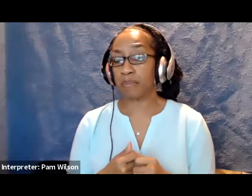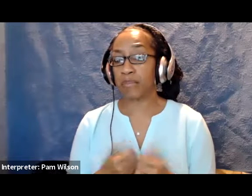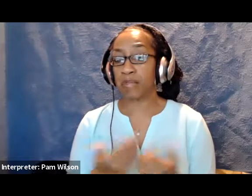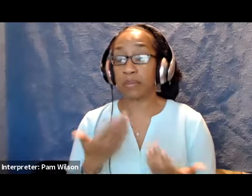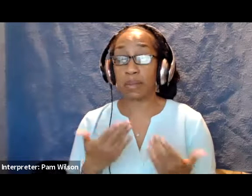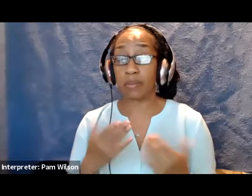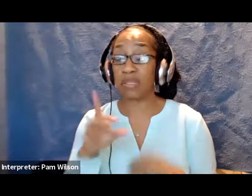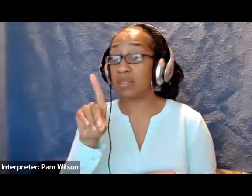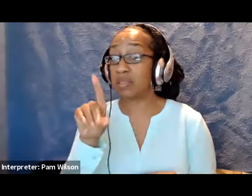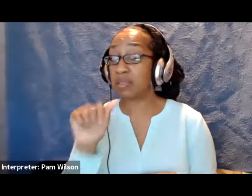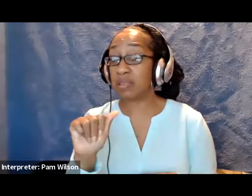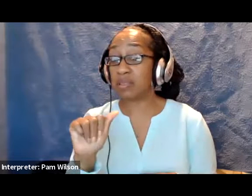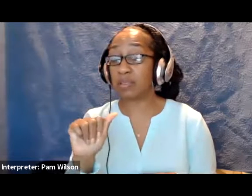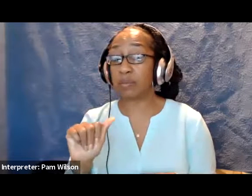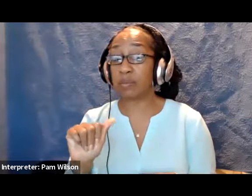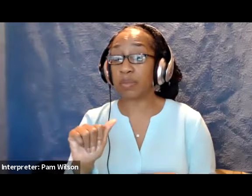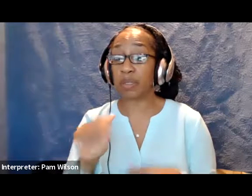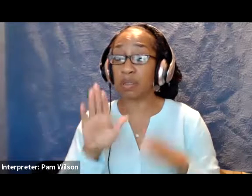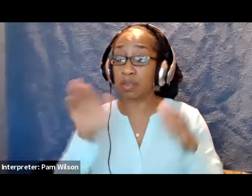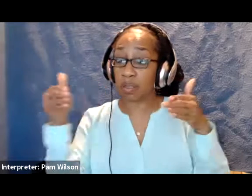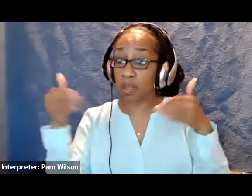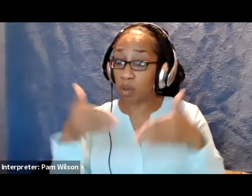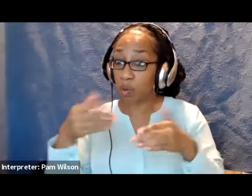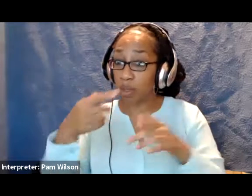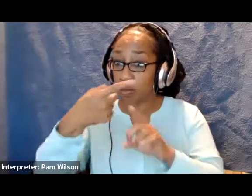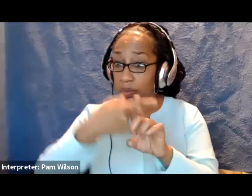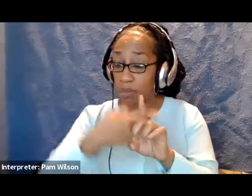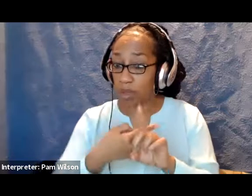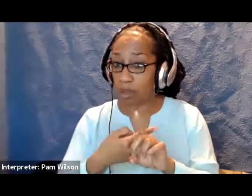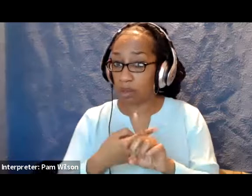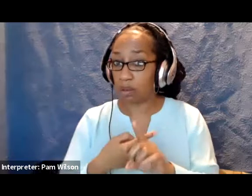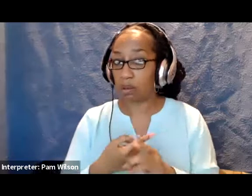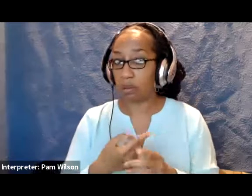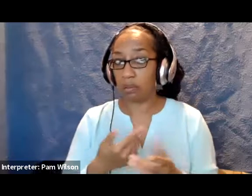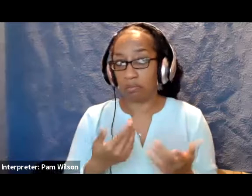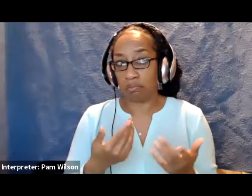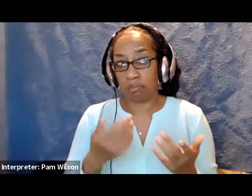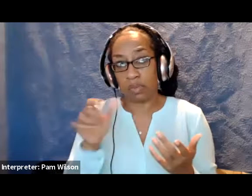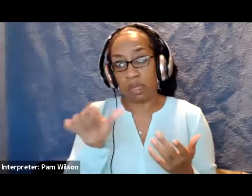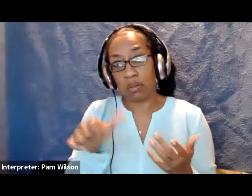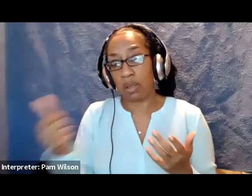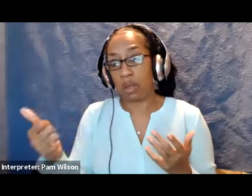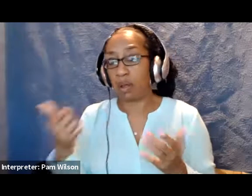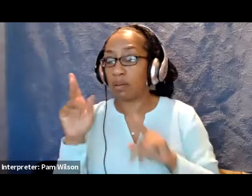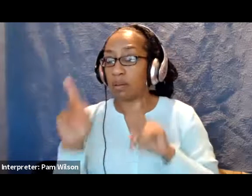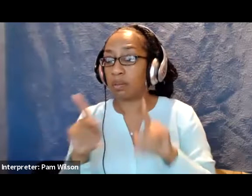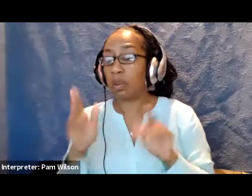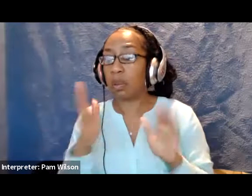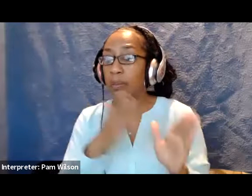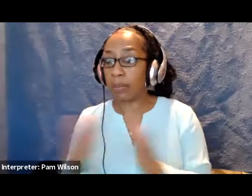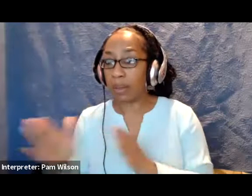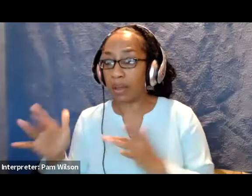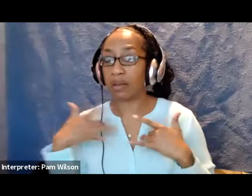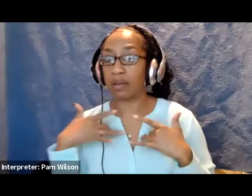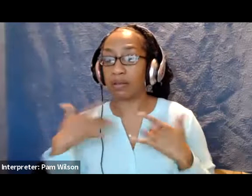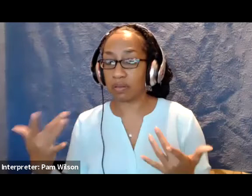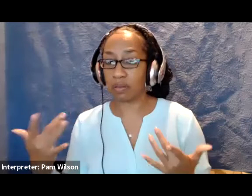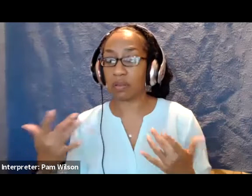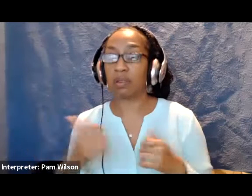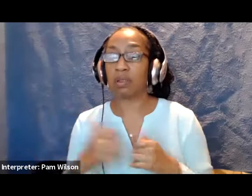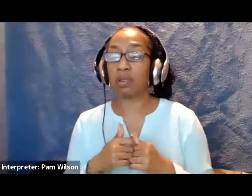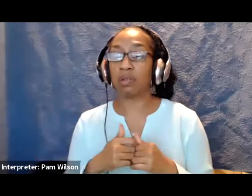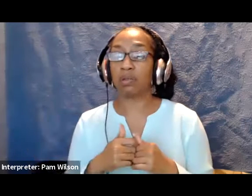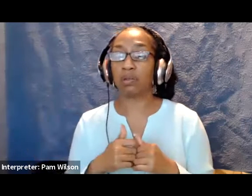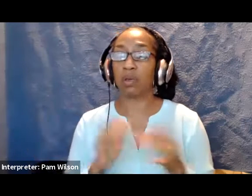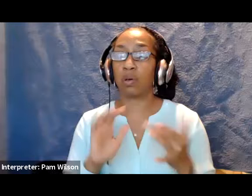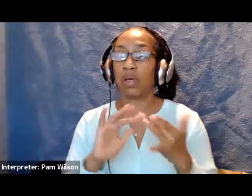Disability Awareness Month. Well, there's going to be a lot of other people who are out there planning events. So hop on the internet